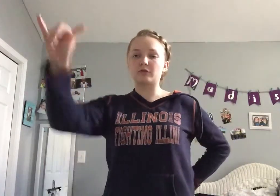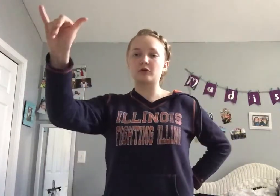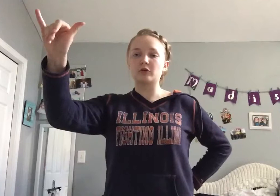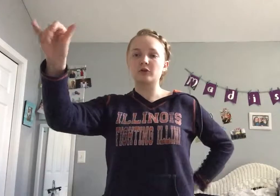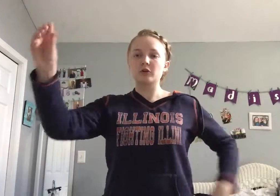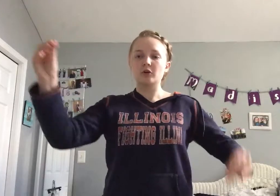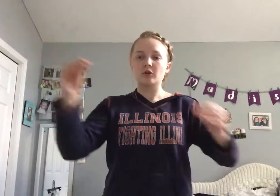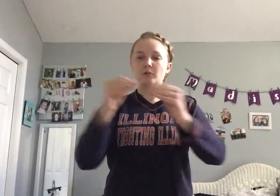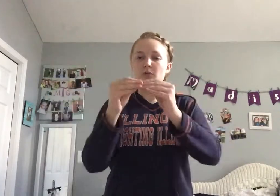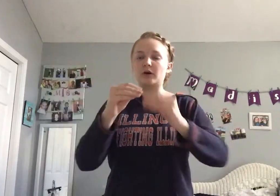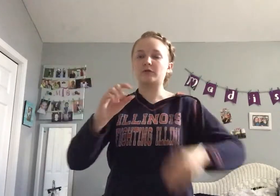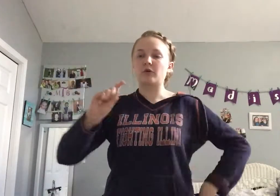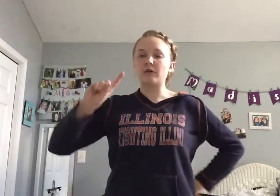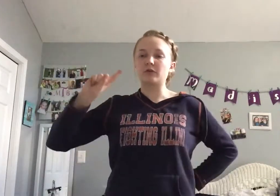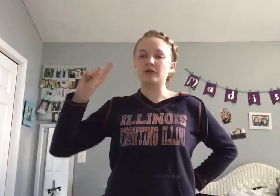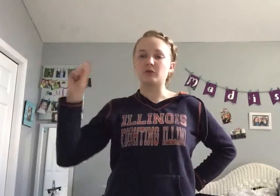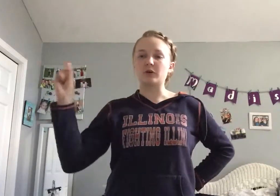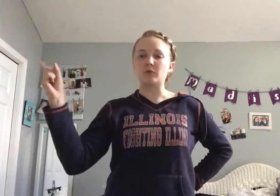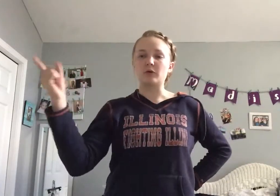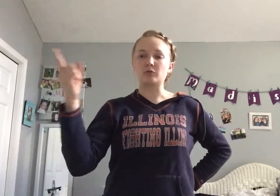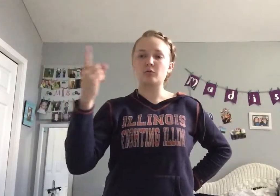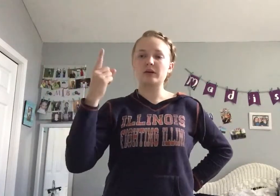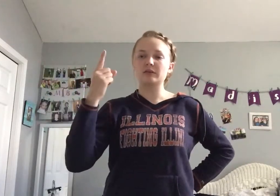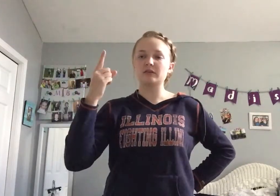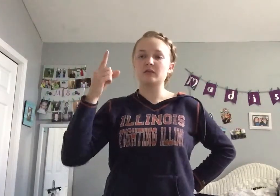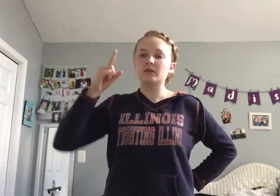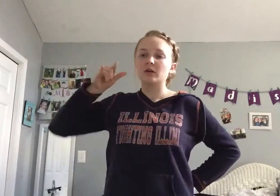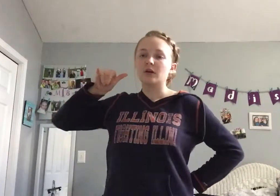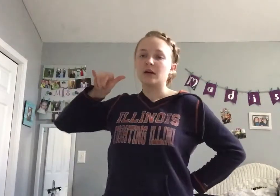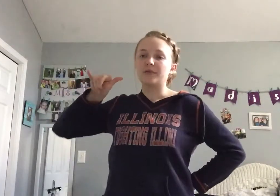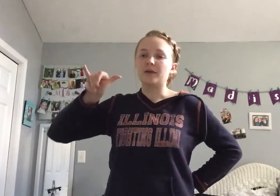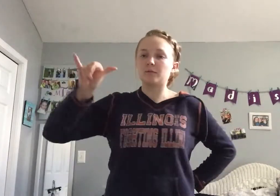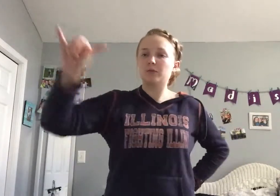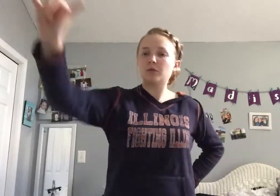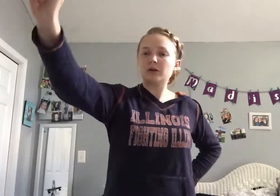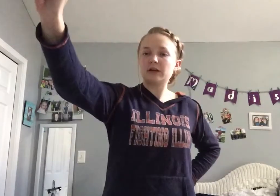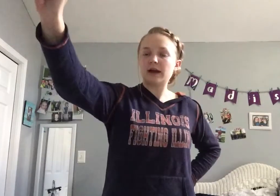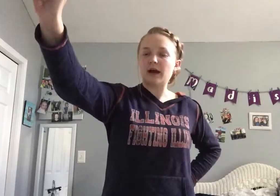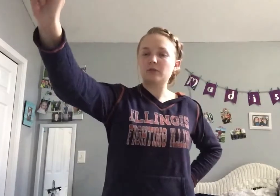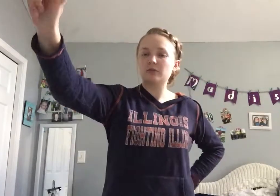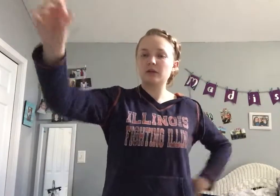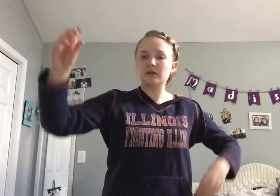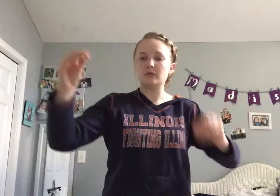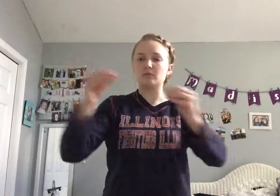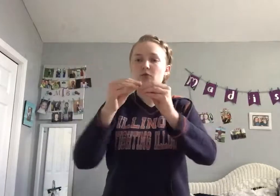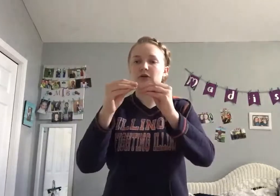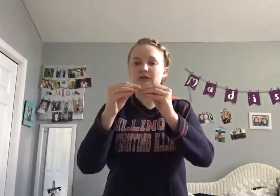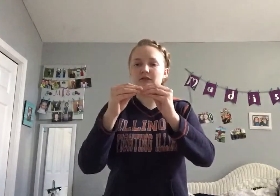forever, more. And forever is going around once and then putting that out. And then more is